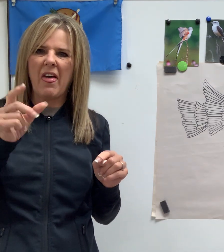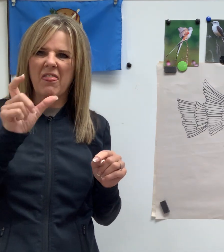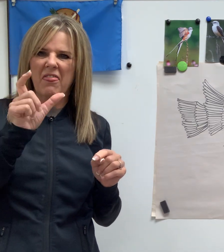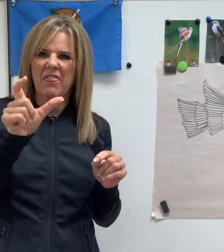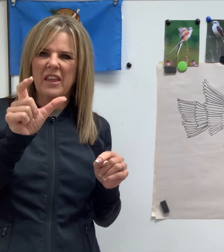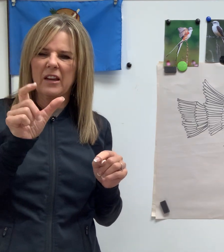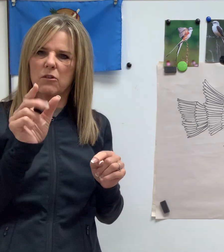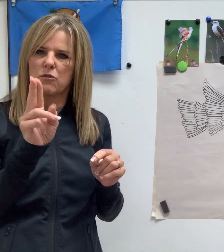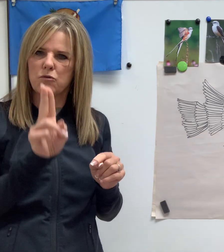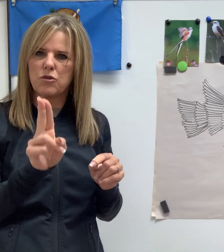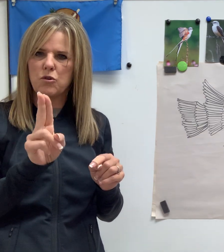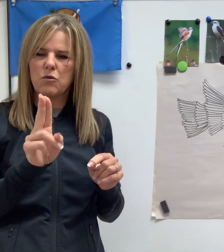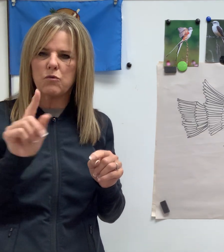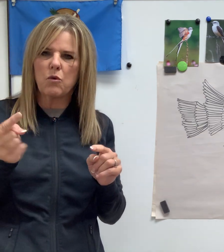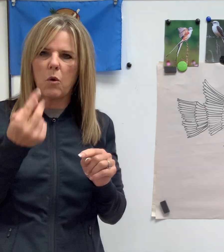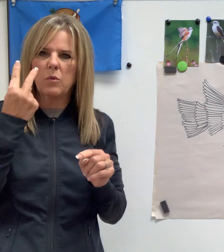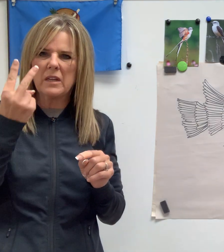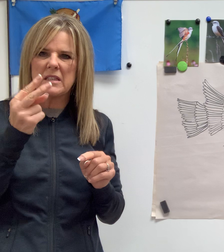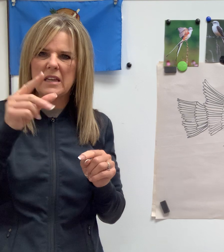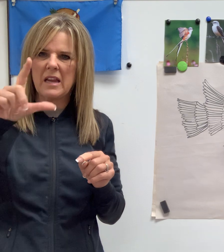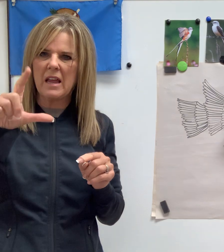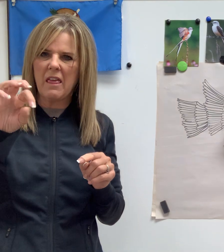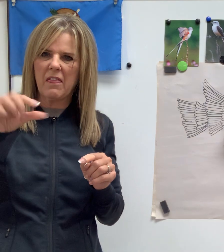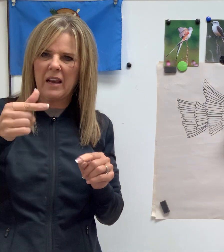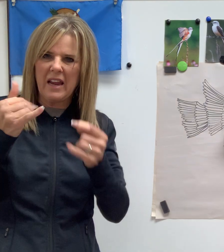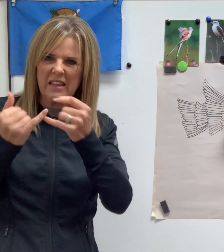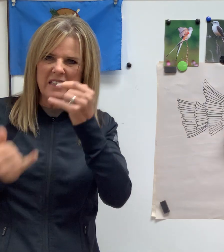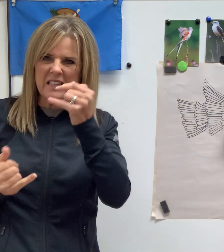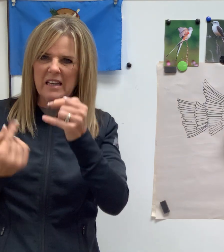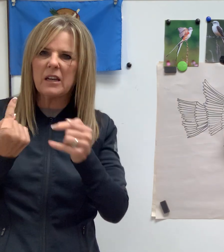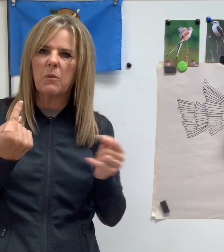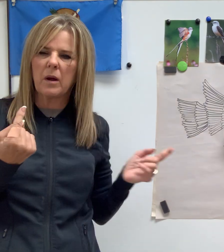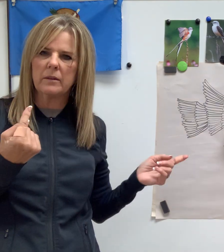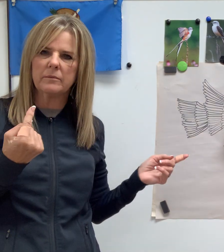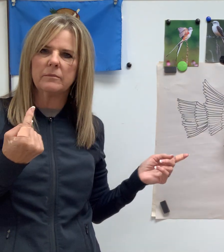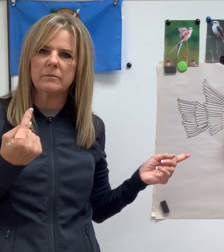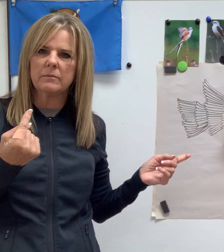part. You only see the leg sticking out, that skinny, skinny leg. So we're